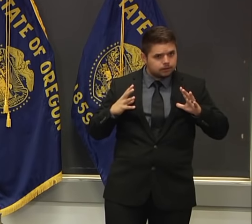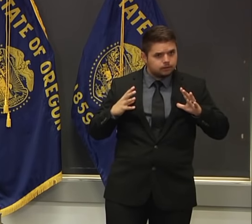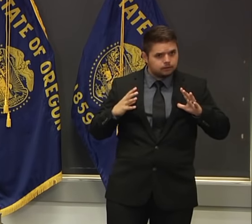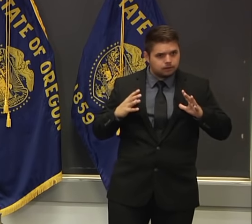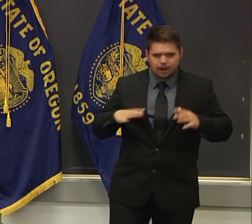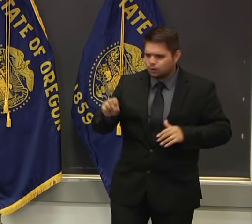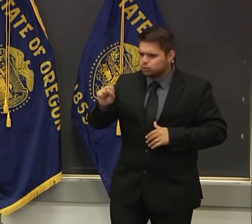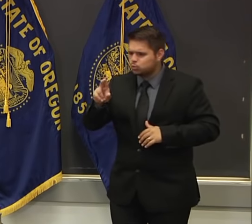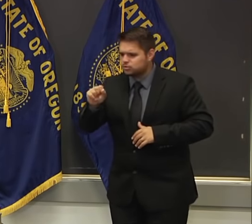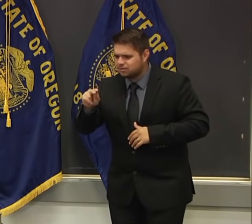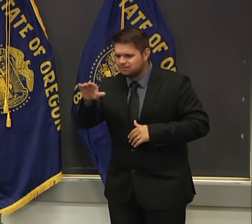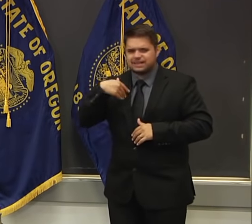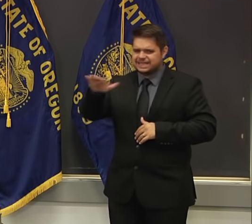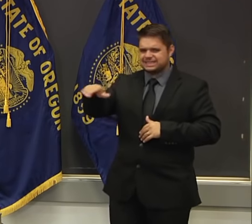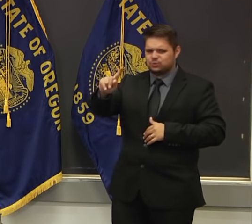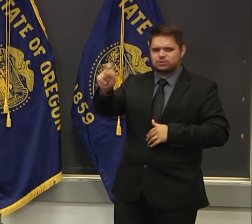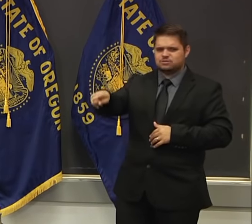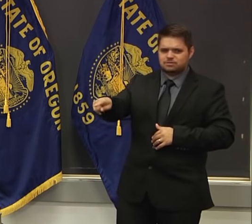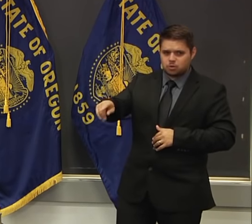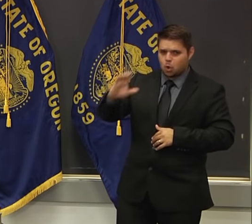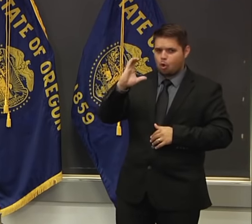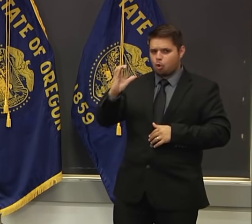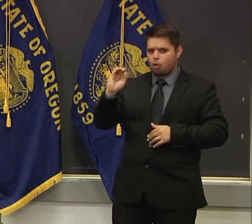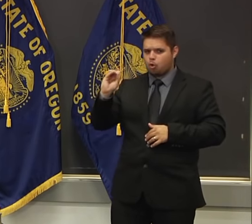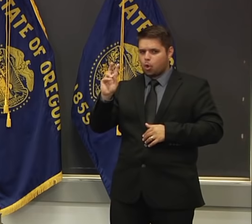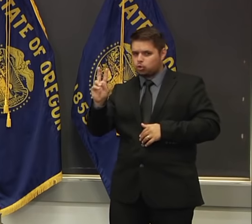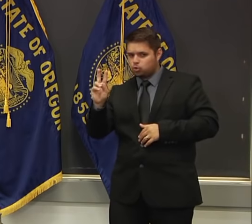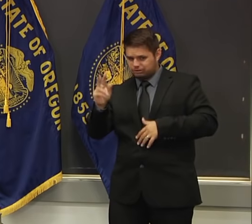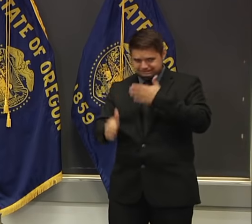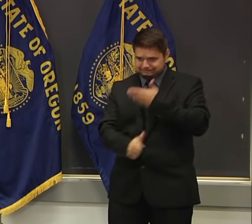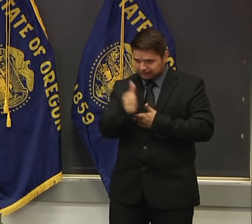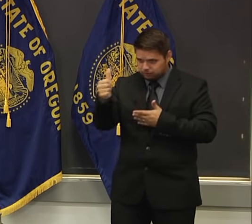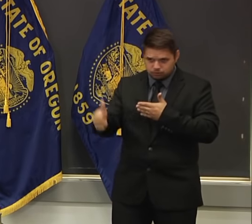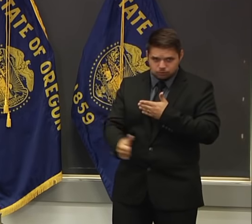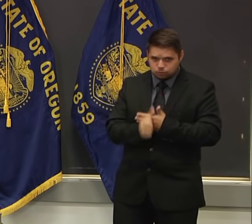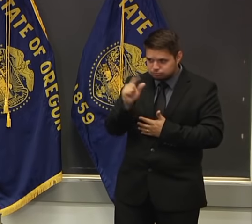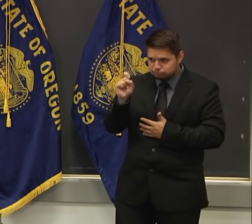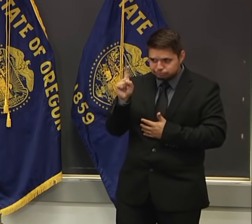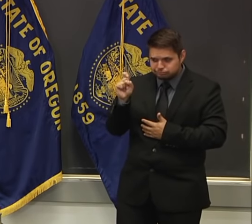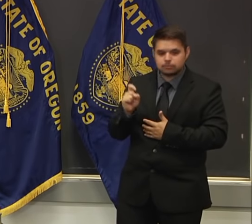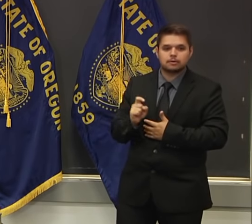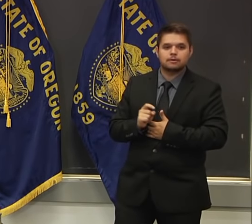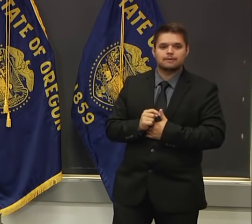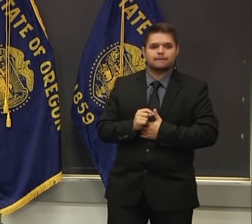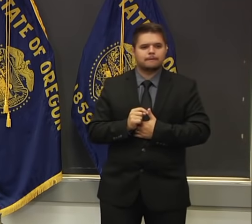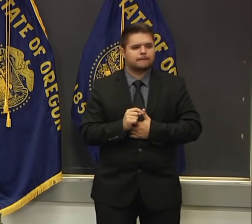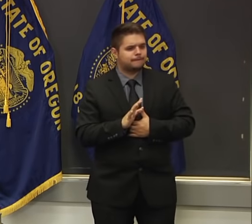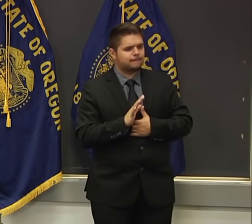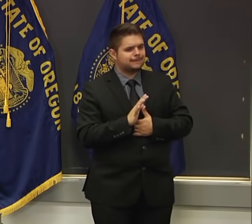CO2? So I'll just repeat what I mentioned earlier. The